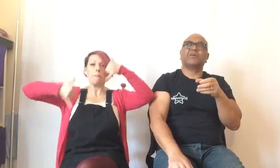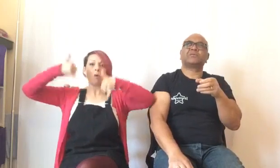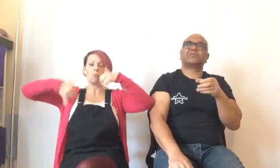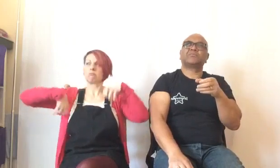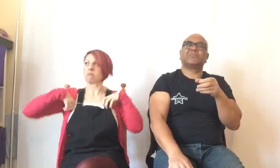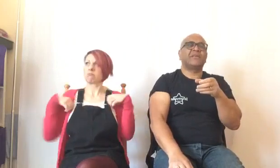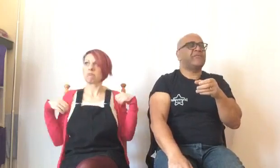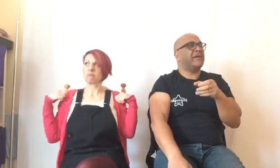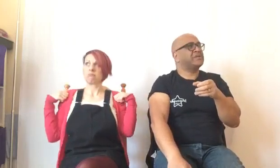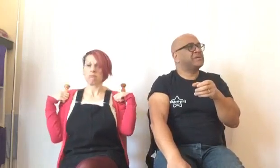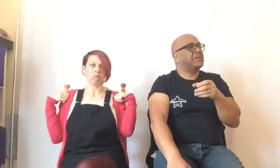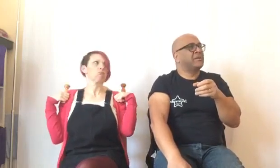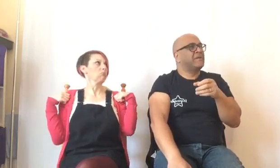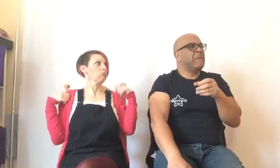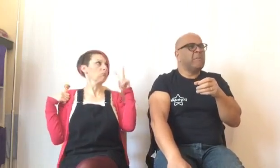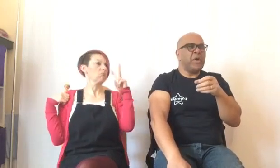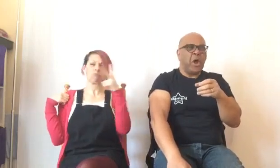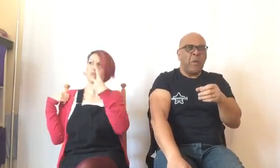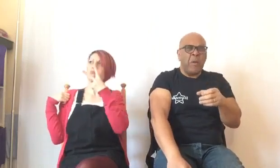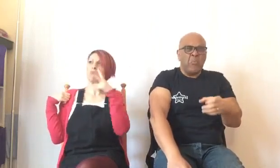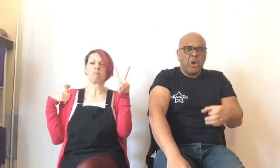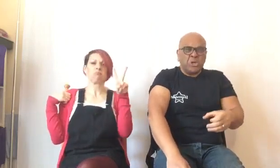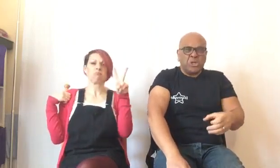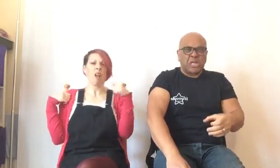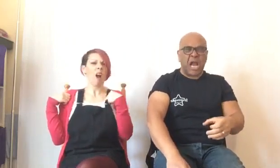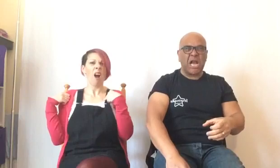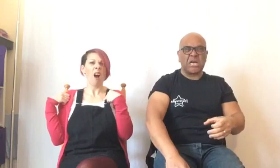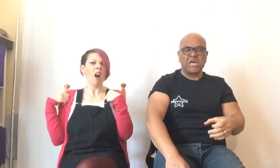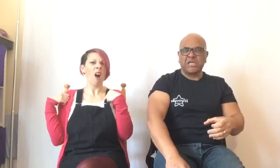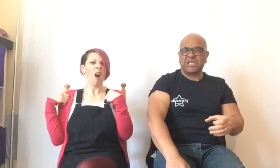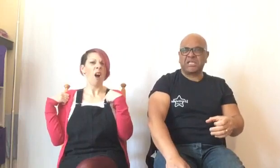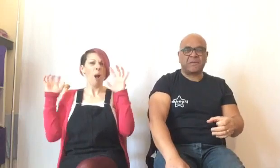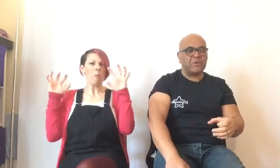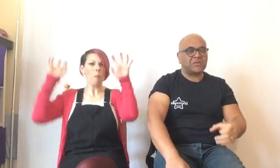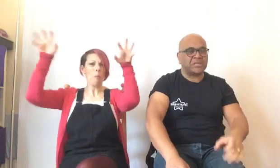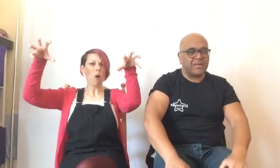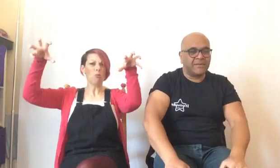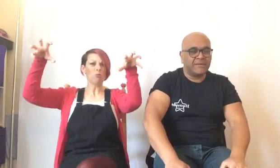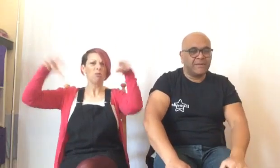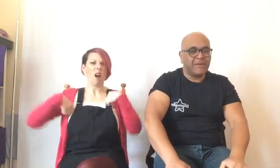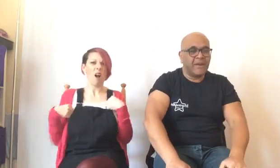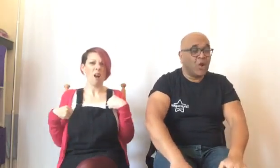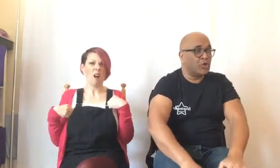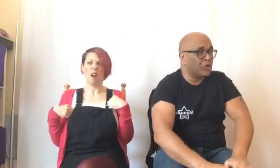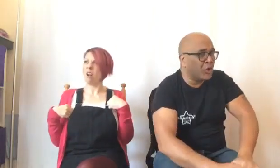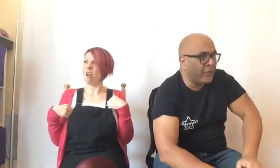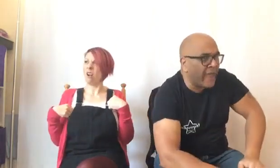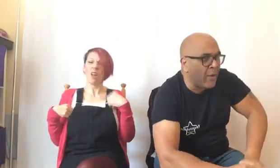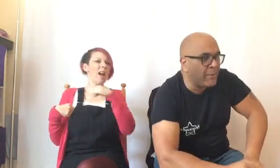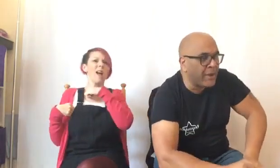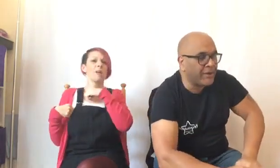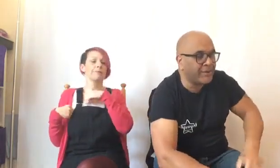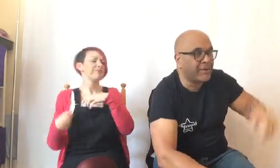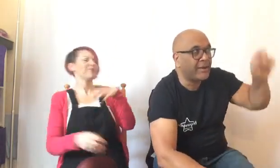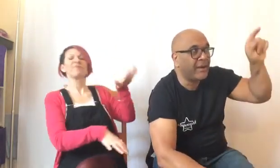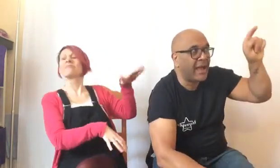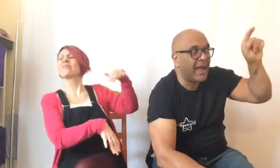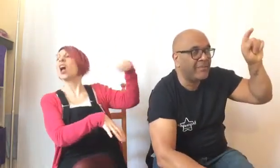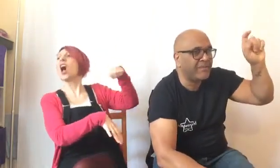He looks and he thinks, "But I'm a monster," says the monster. "Not now,